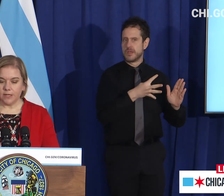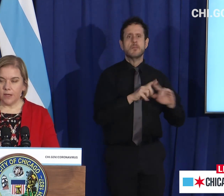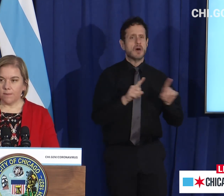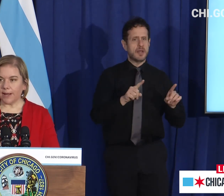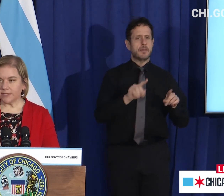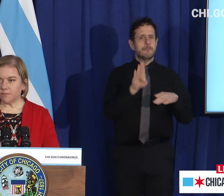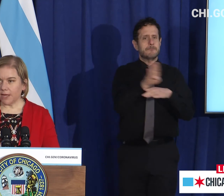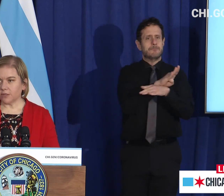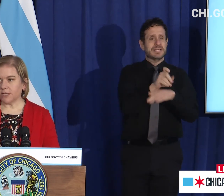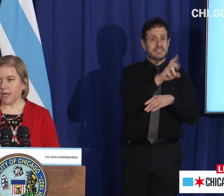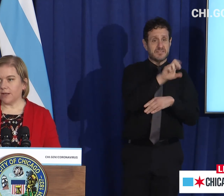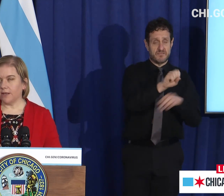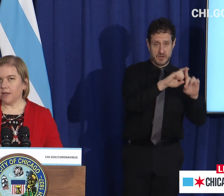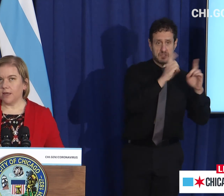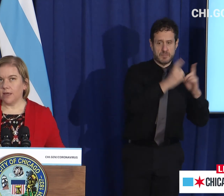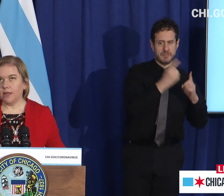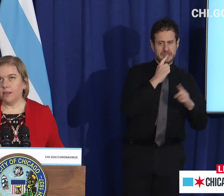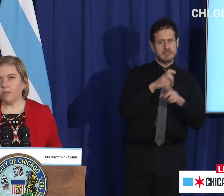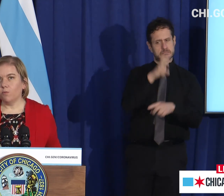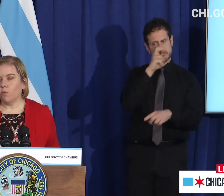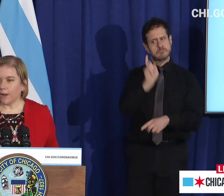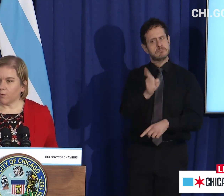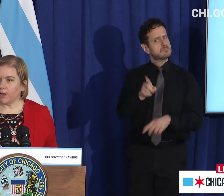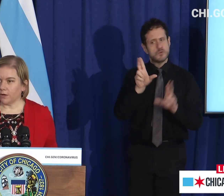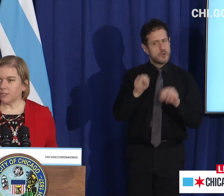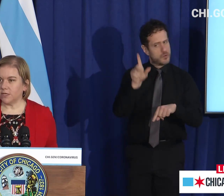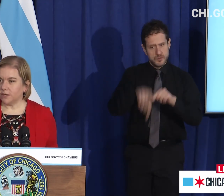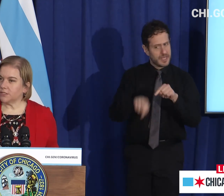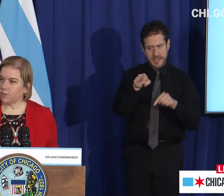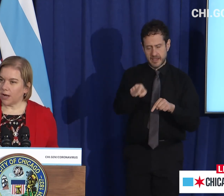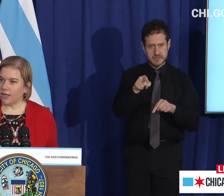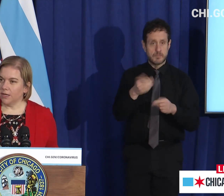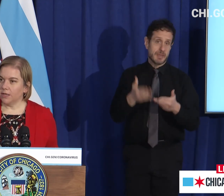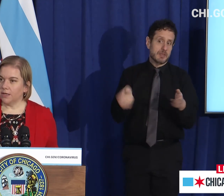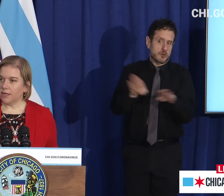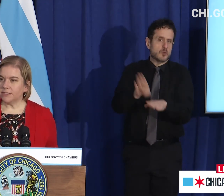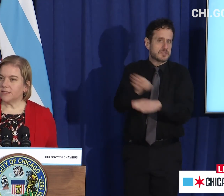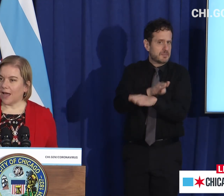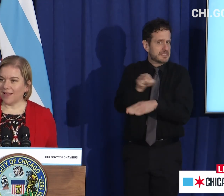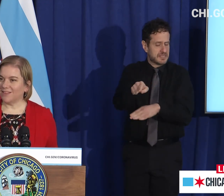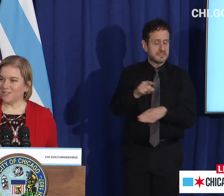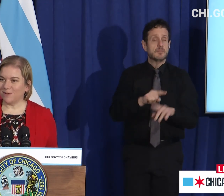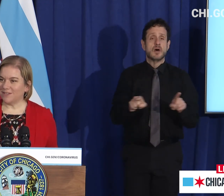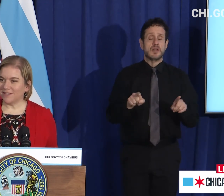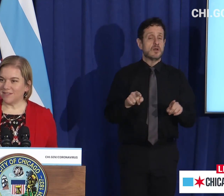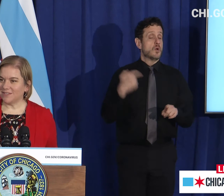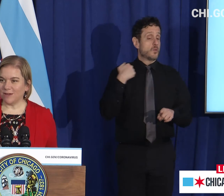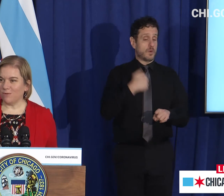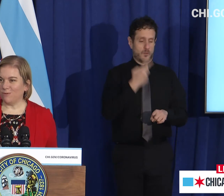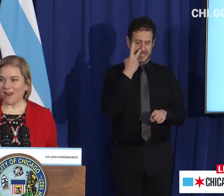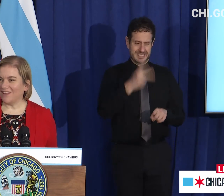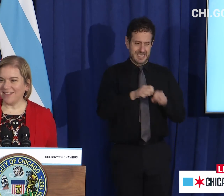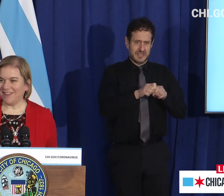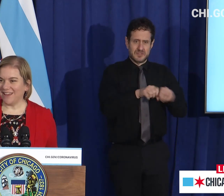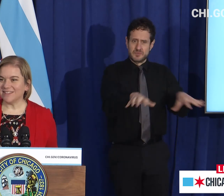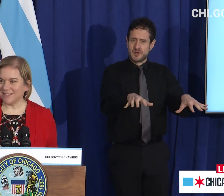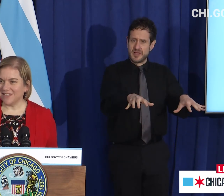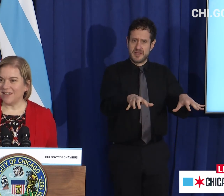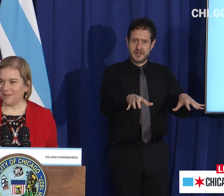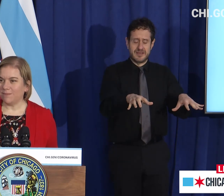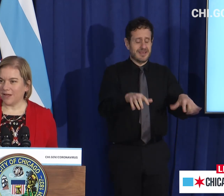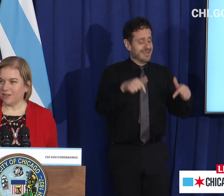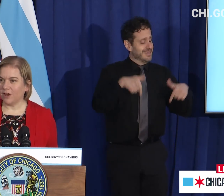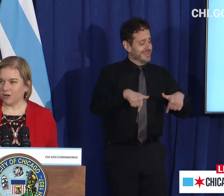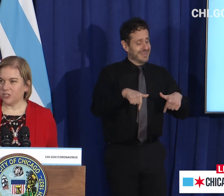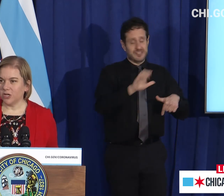place. But as the mayor said, where we are seeing spread is not the spaces that we regulate as a